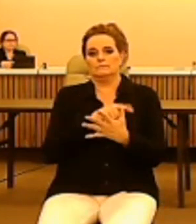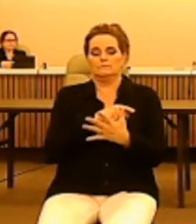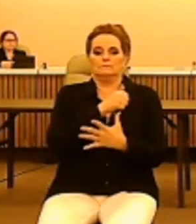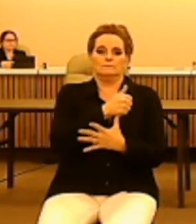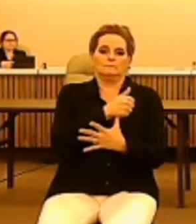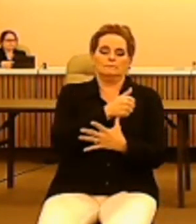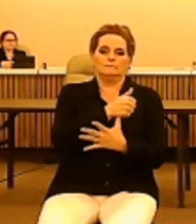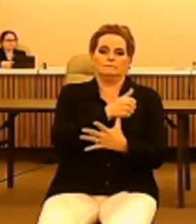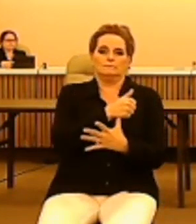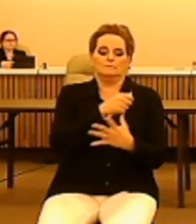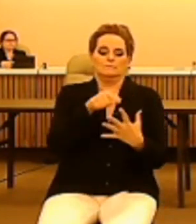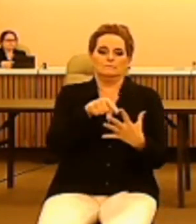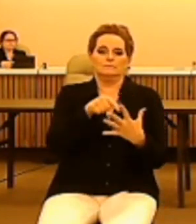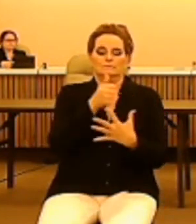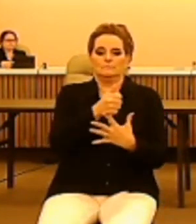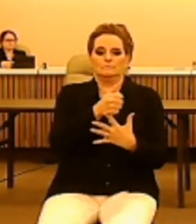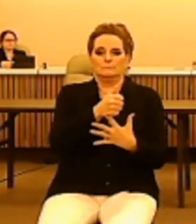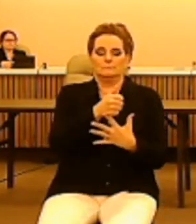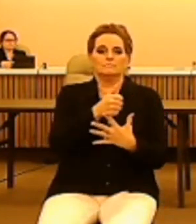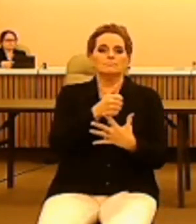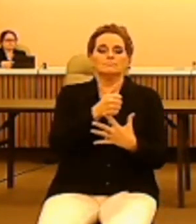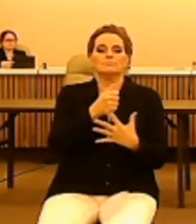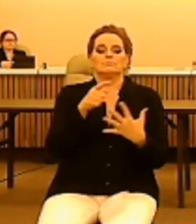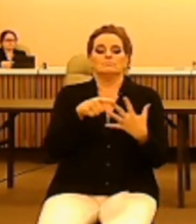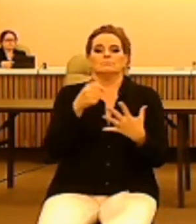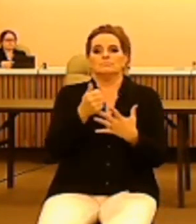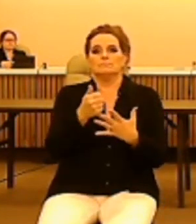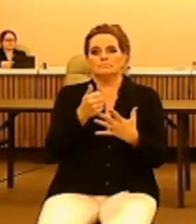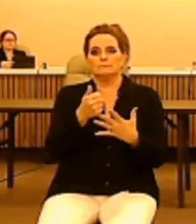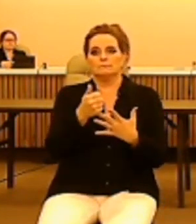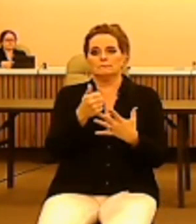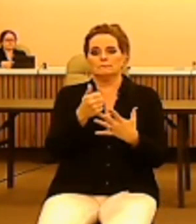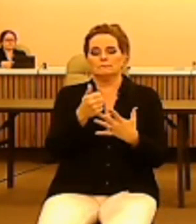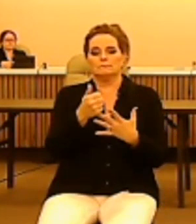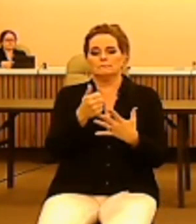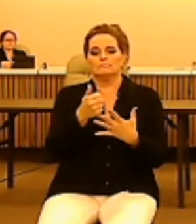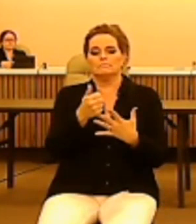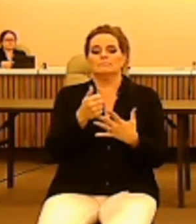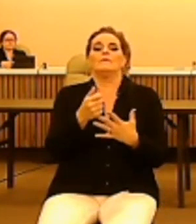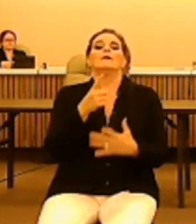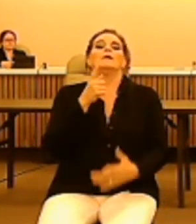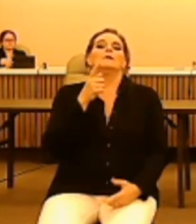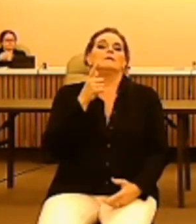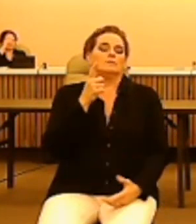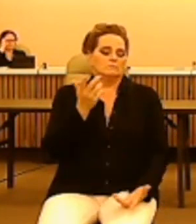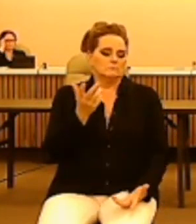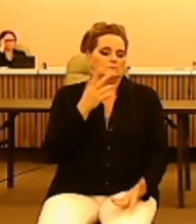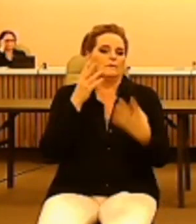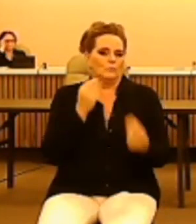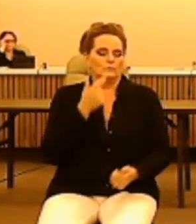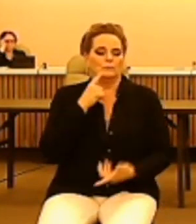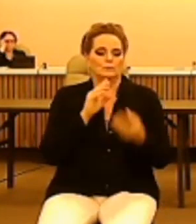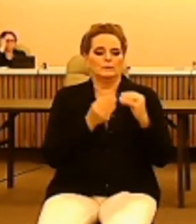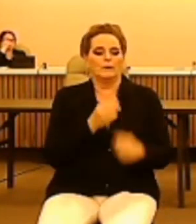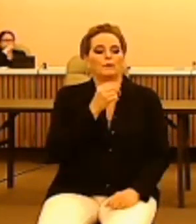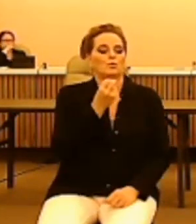Aye. Councilmember Blanca, Aye. Supervisor Schultz. Aye. Mr. Supervisor and fellow town board members, I have resolution